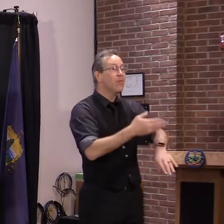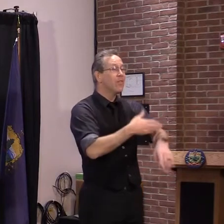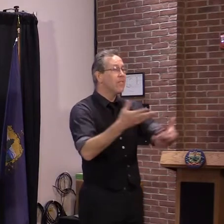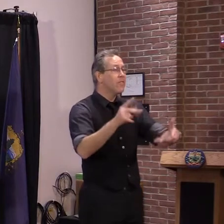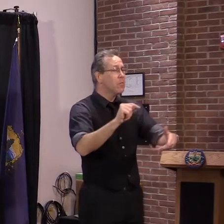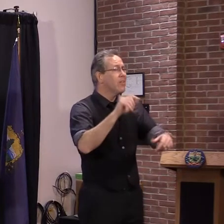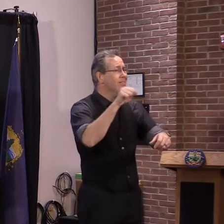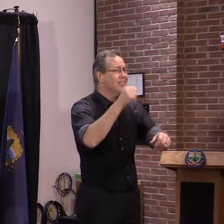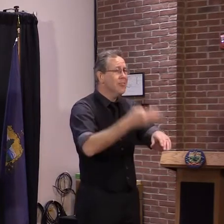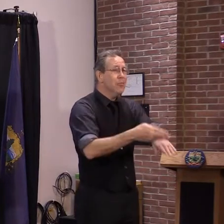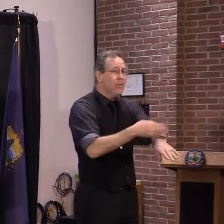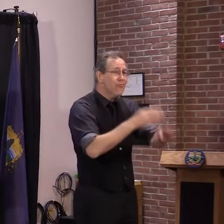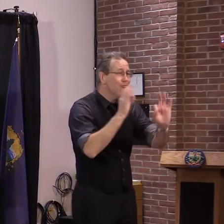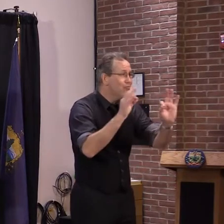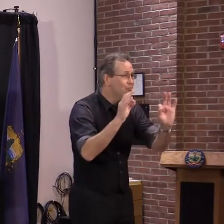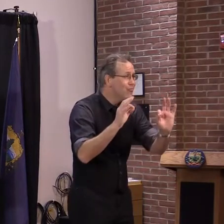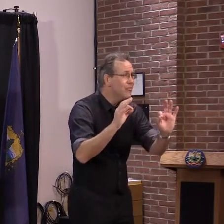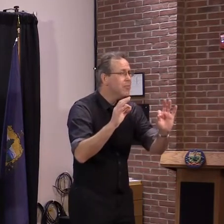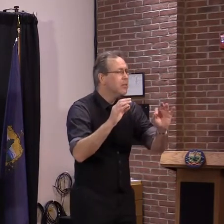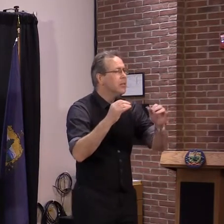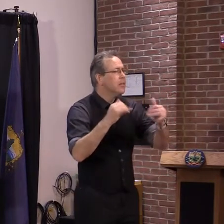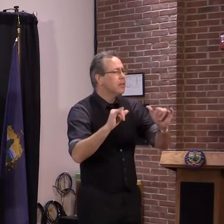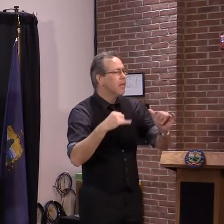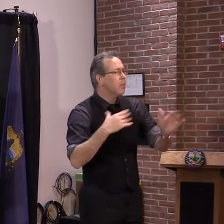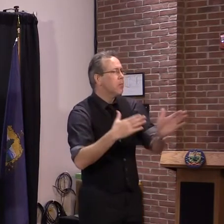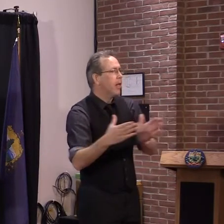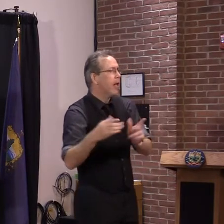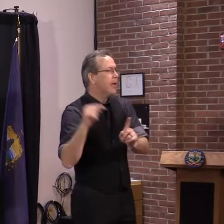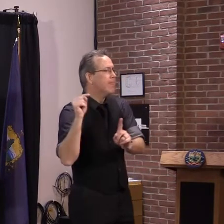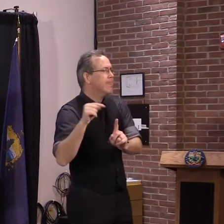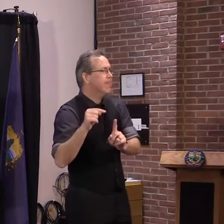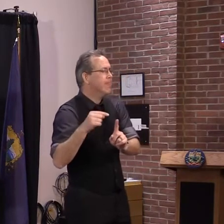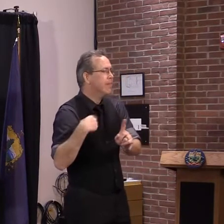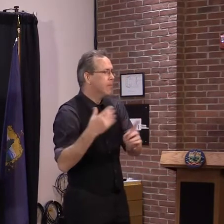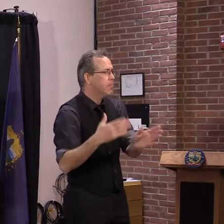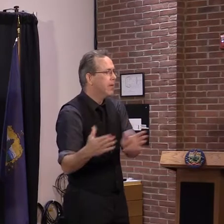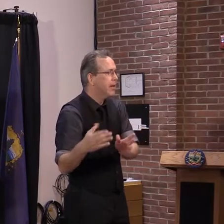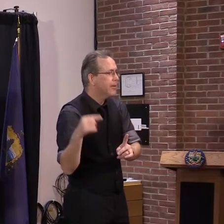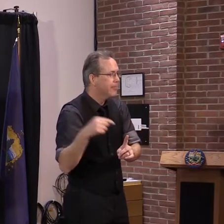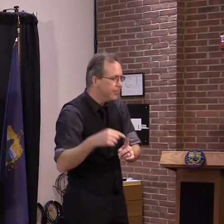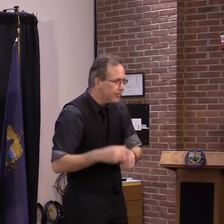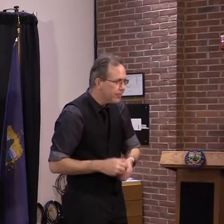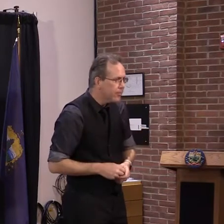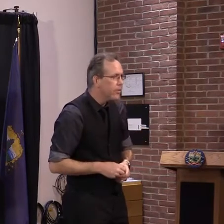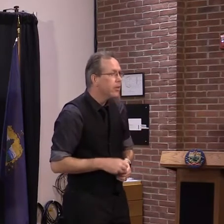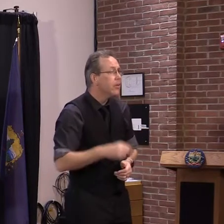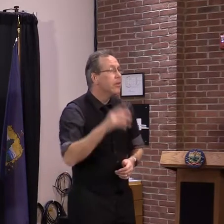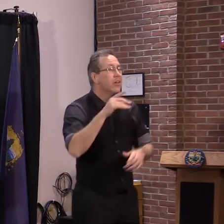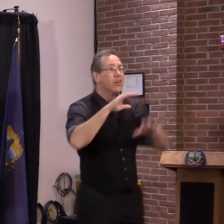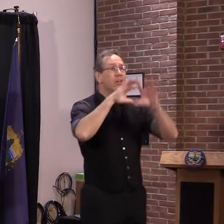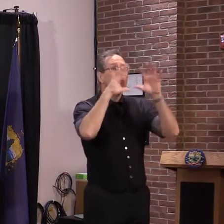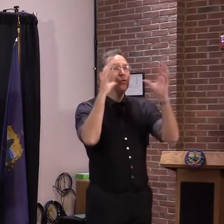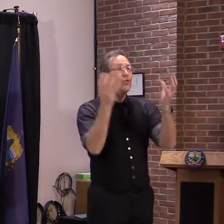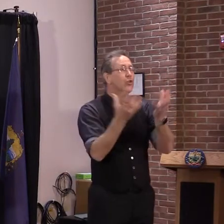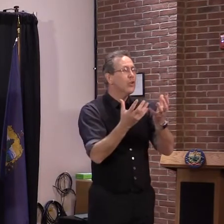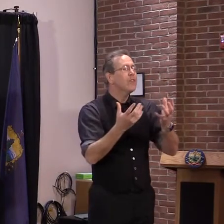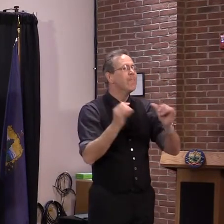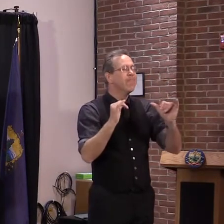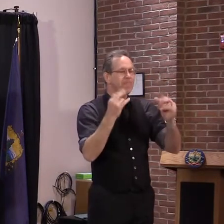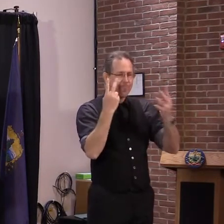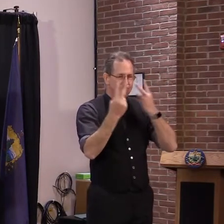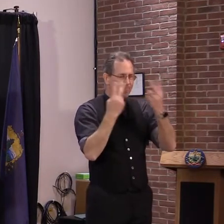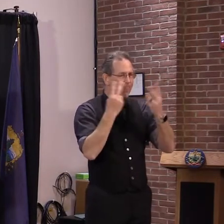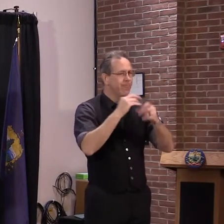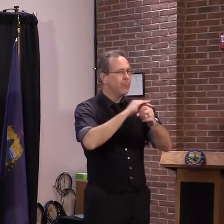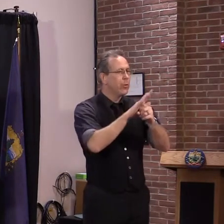future. Unfortunately, the world has had to accept this virus is not going away, and new variants may